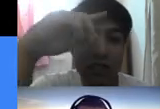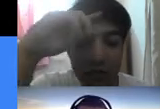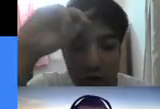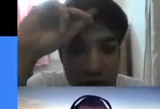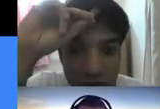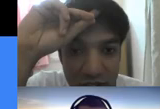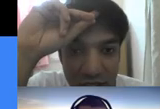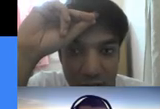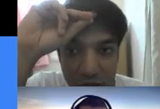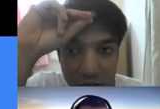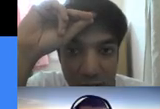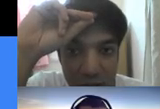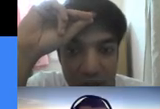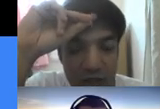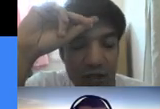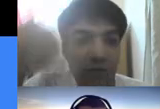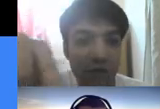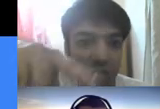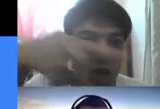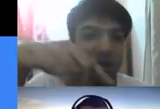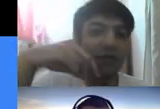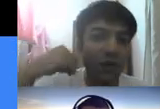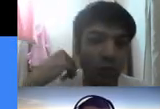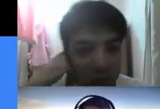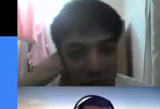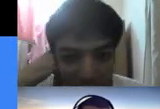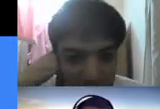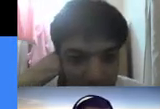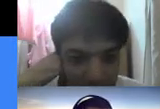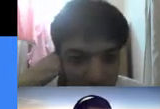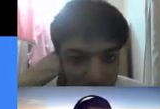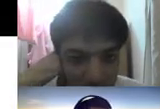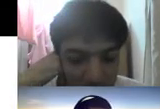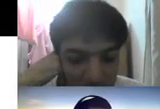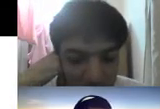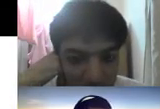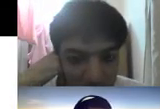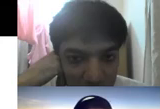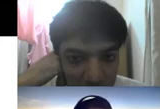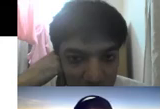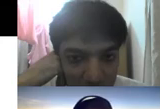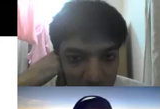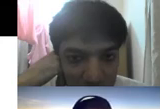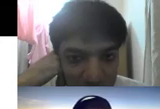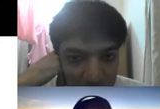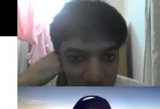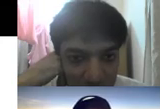Yes. I just had one question. The table, Amit, where Yeah. you have the different models and where you're comparing